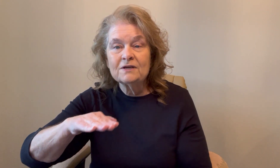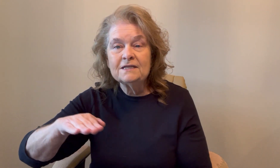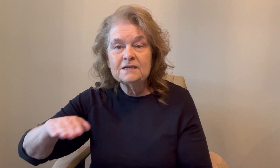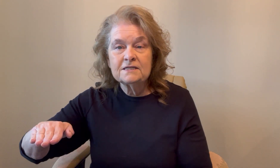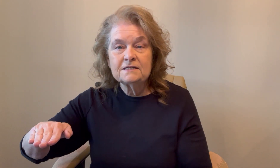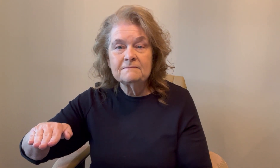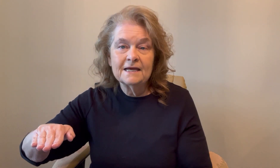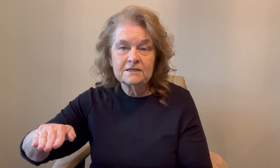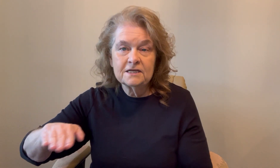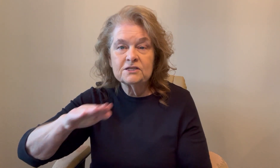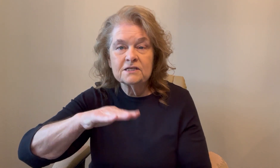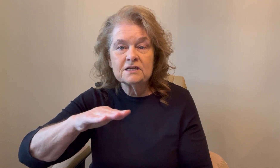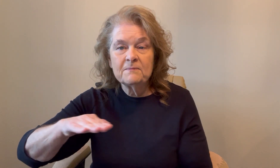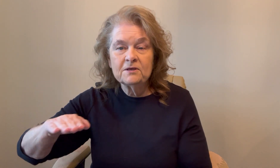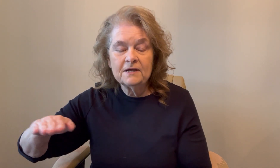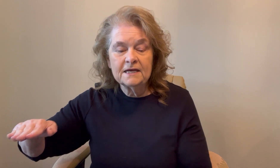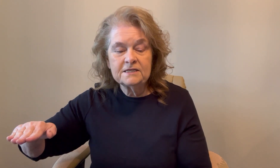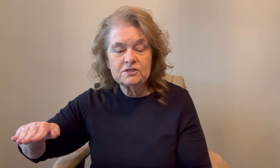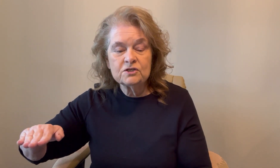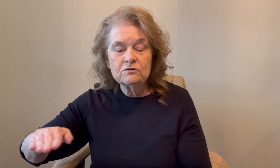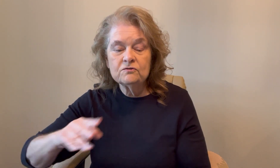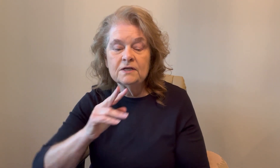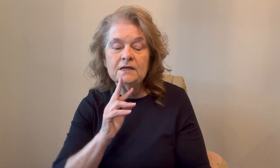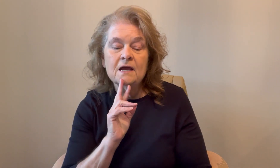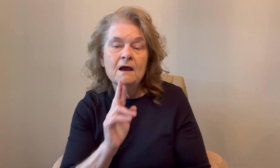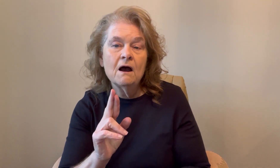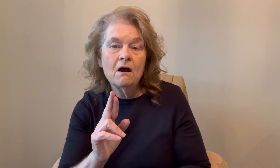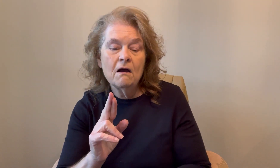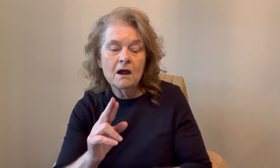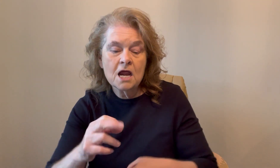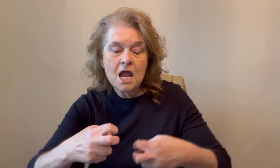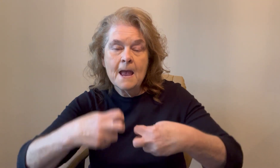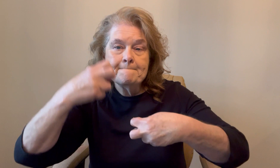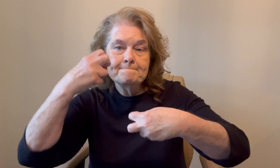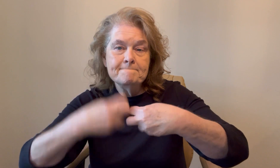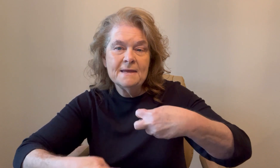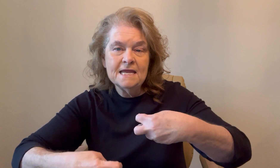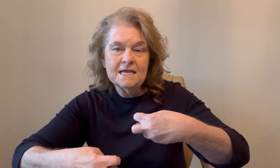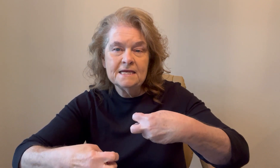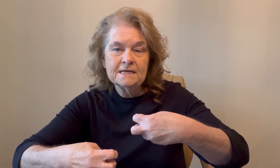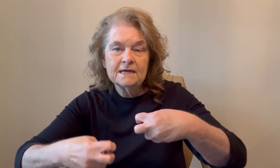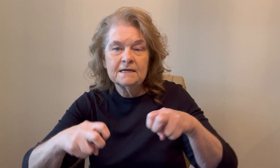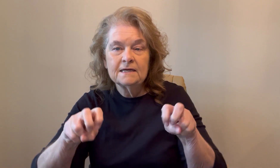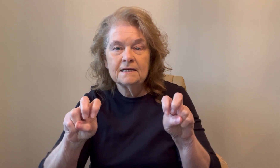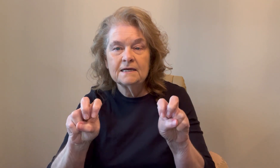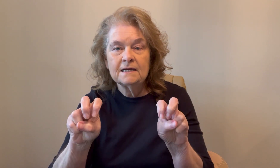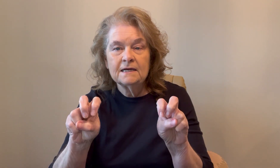children, like touching the top of their heads, children are mean.